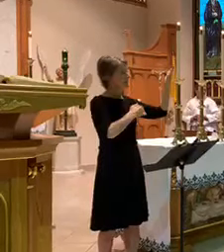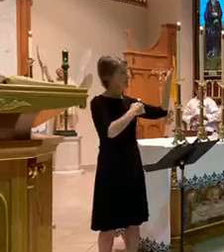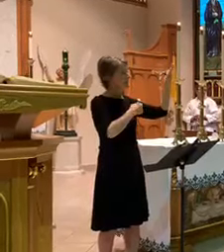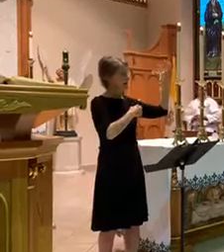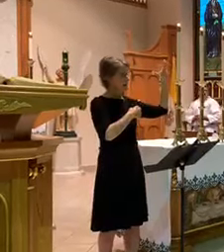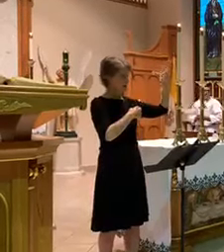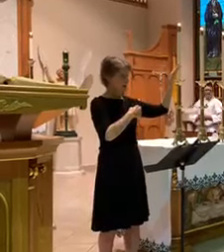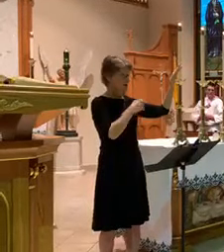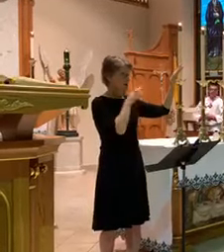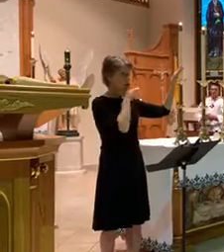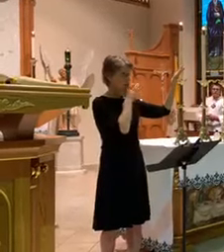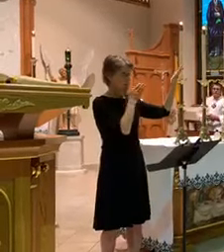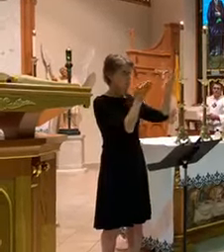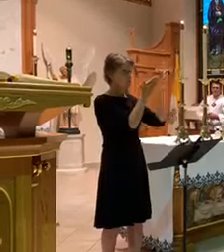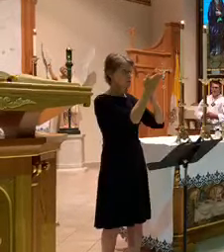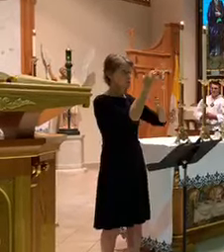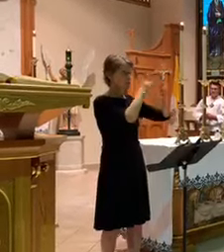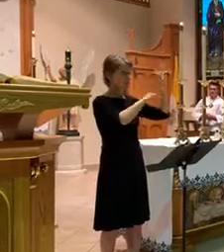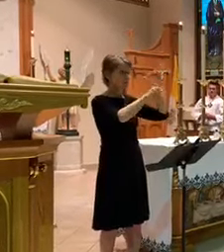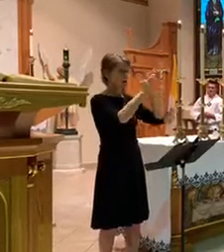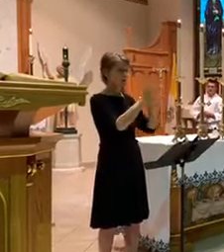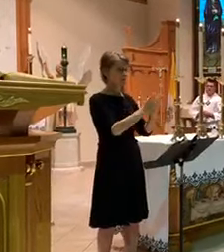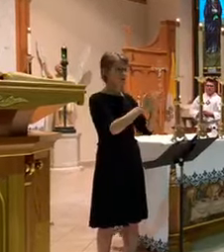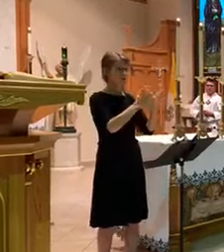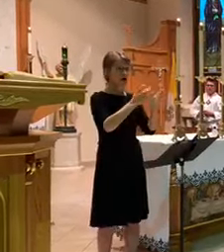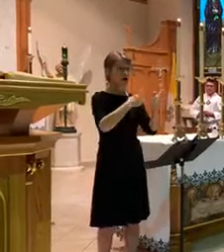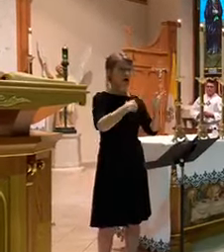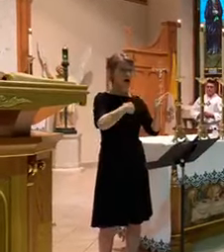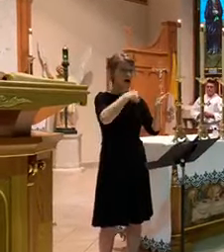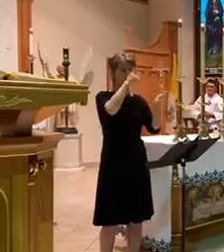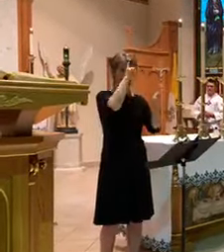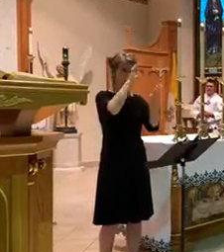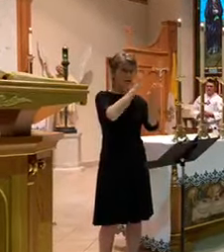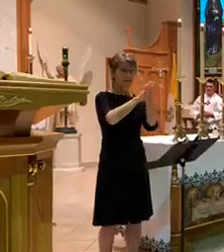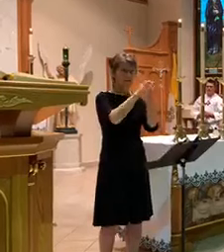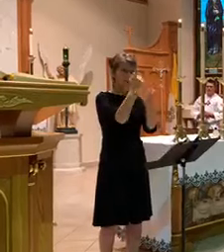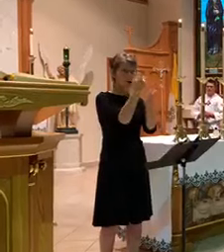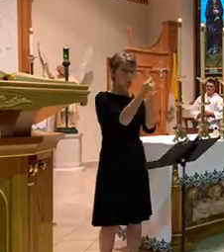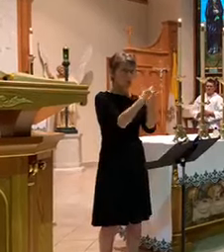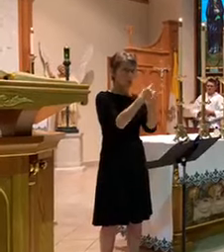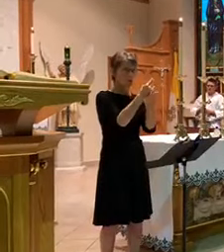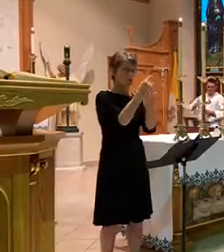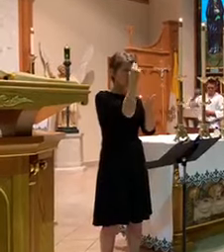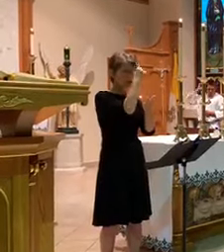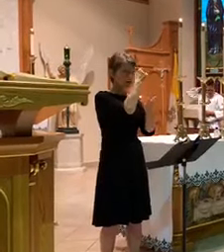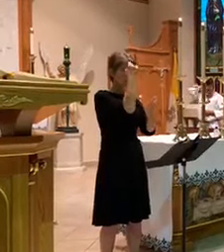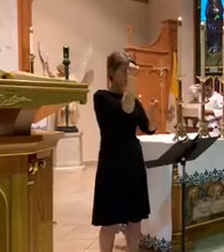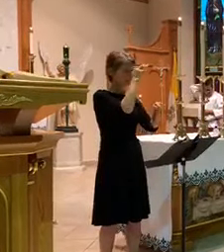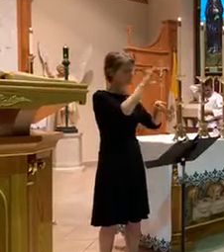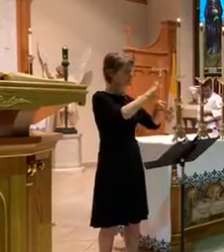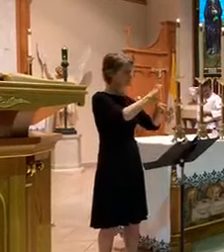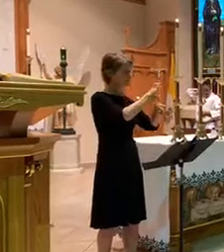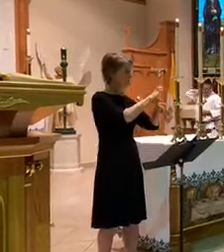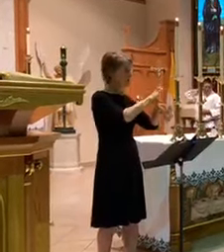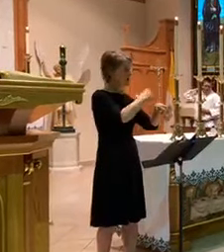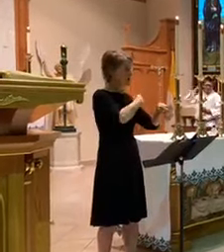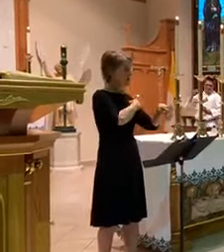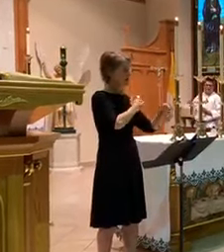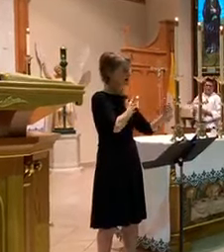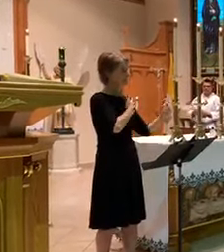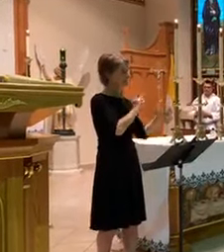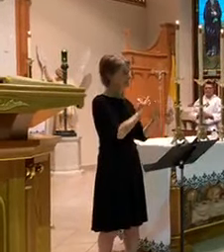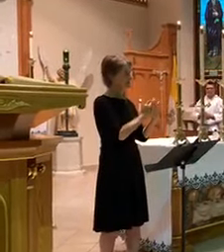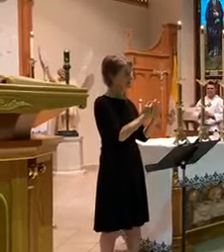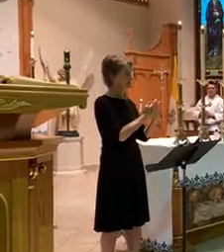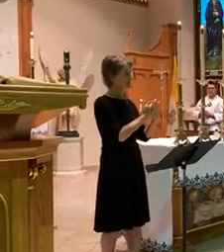who has spoken through the prophets. I believe in one holy Catholic and Apostolic Church. I